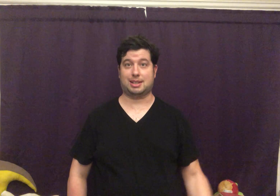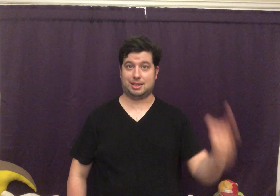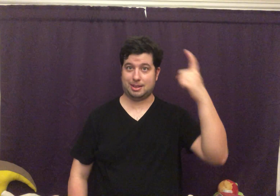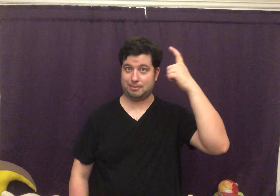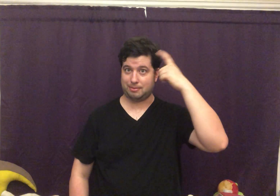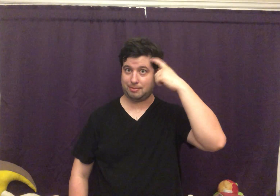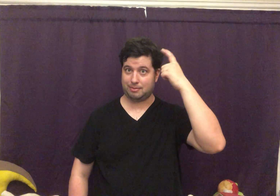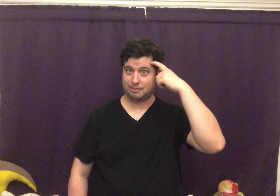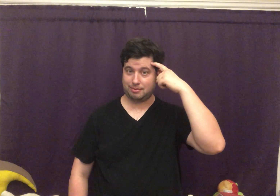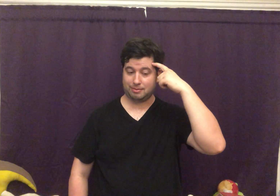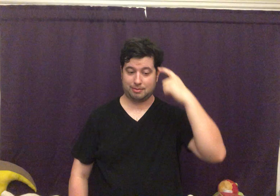Senses.